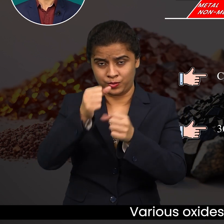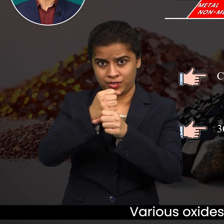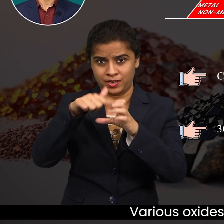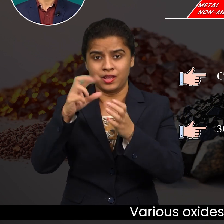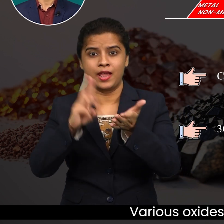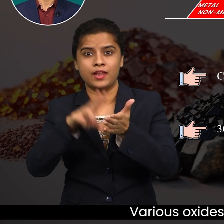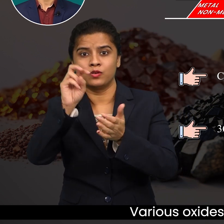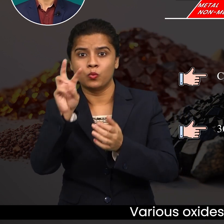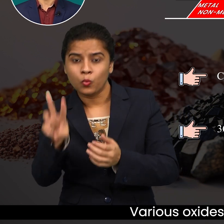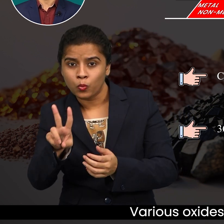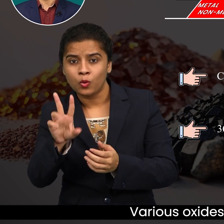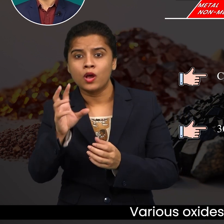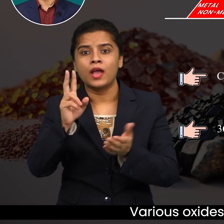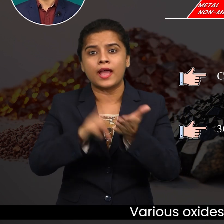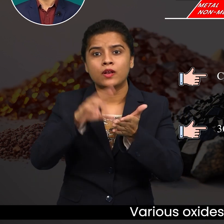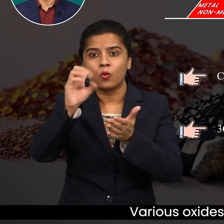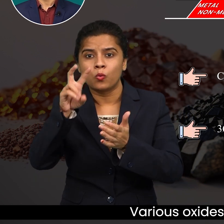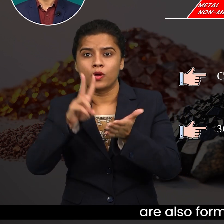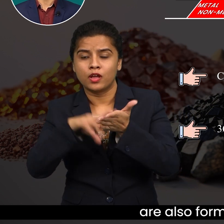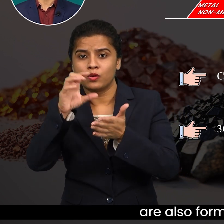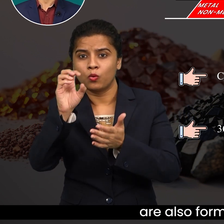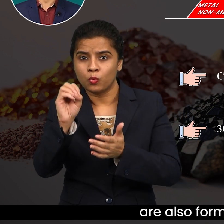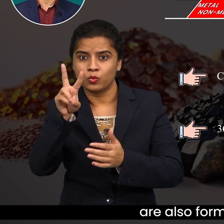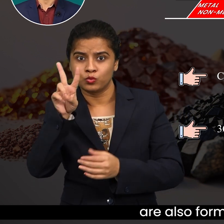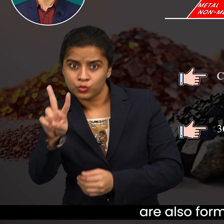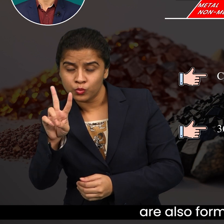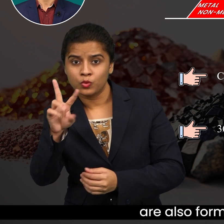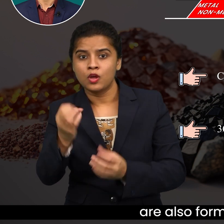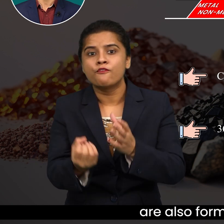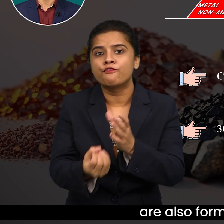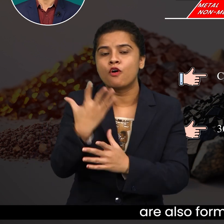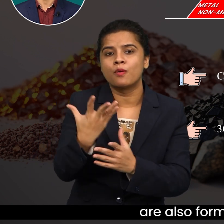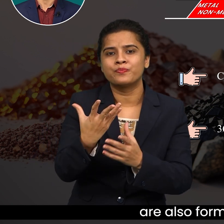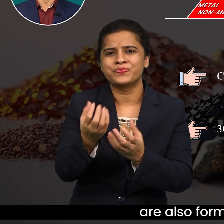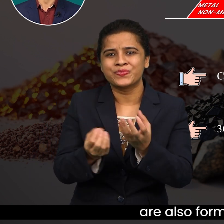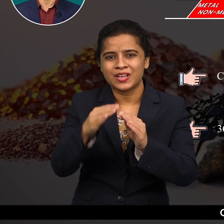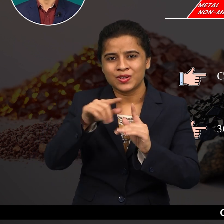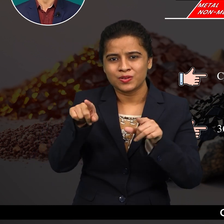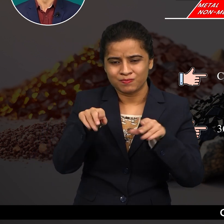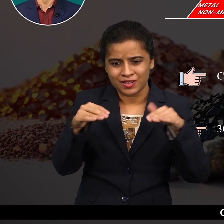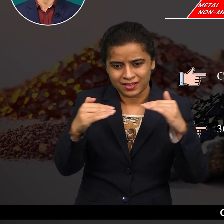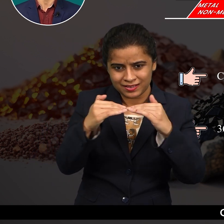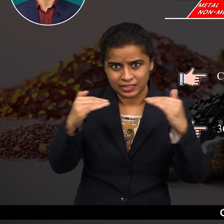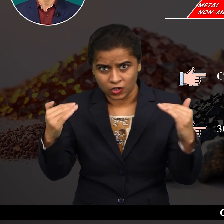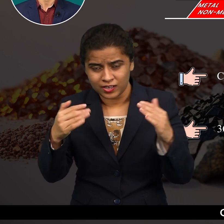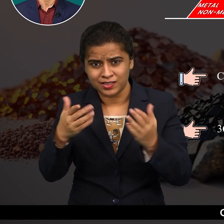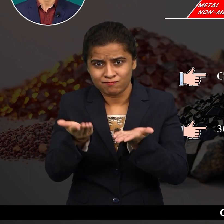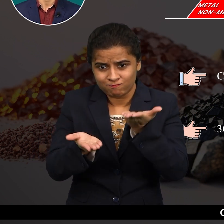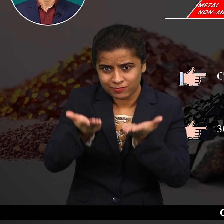NO and NO2 are also formed by the concentration of nitric